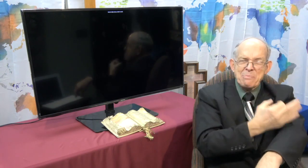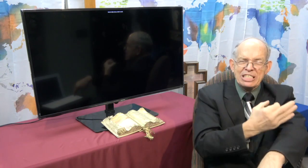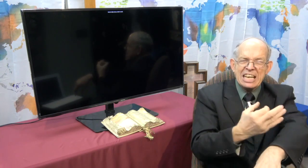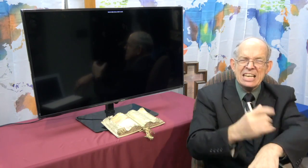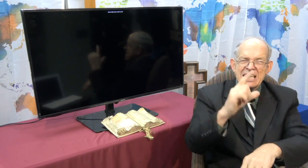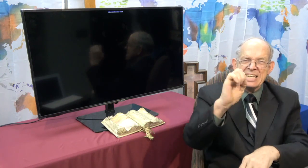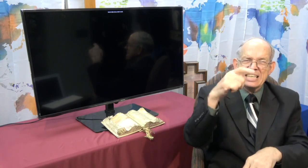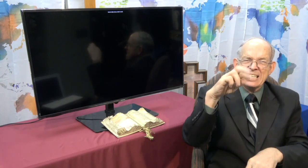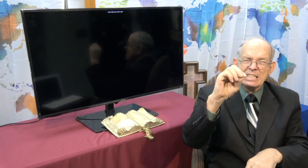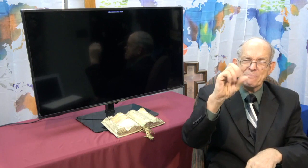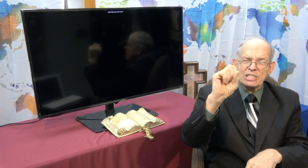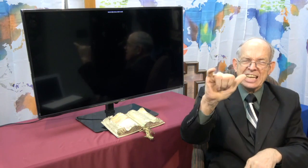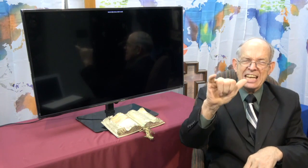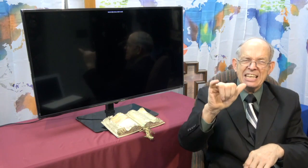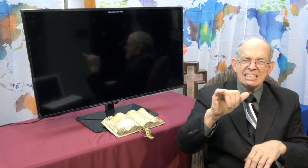liberty. Liberty.